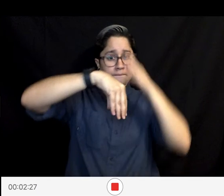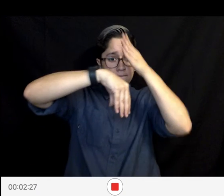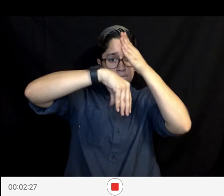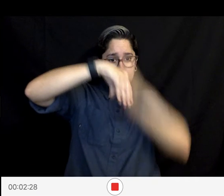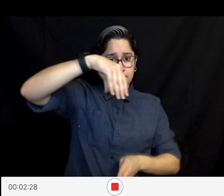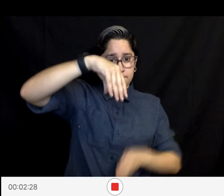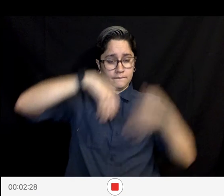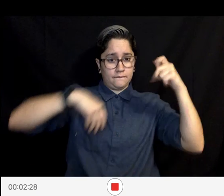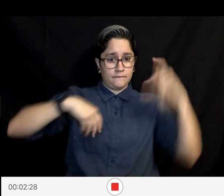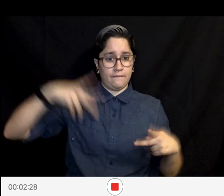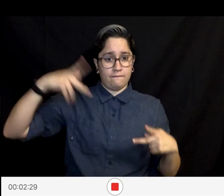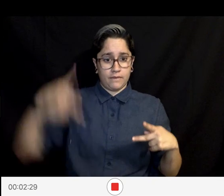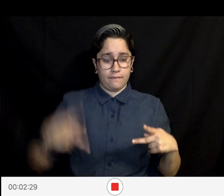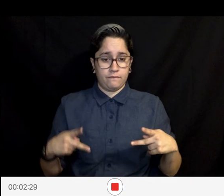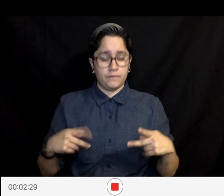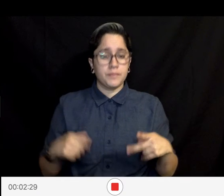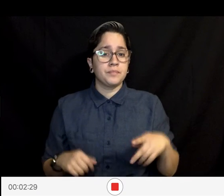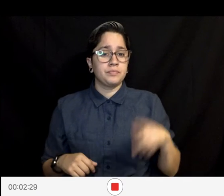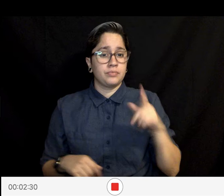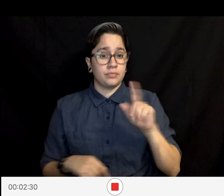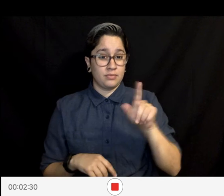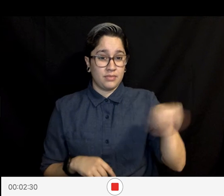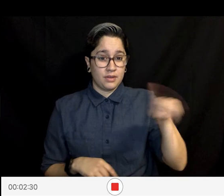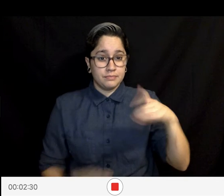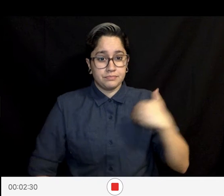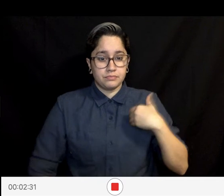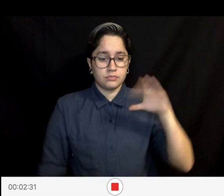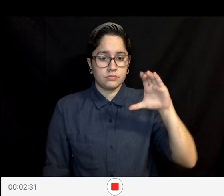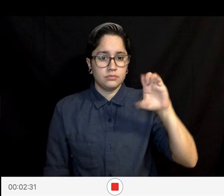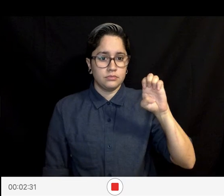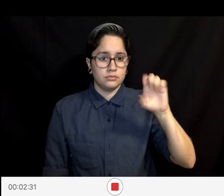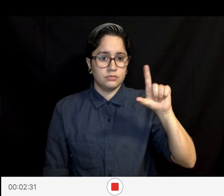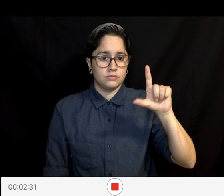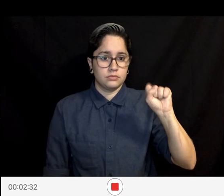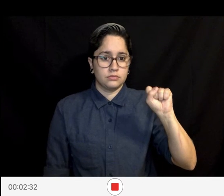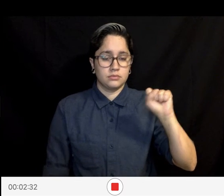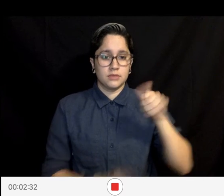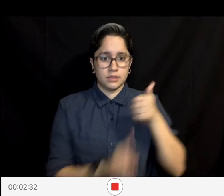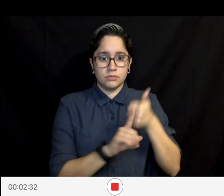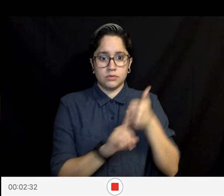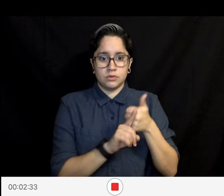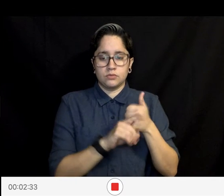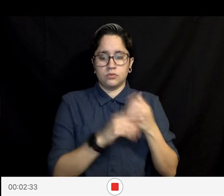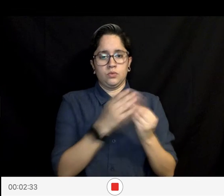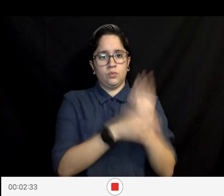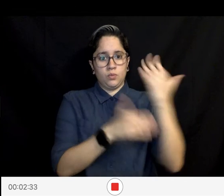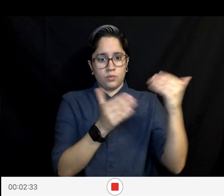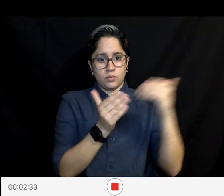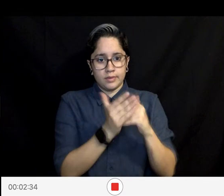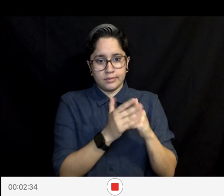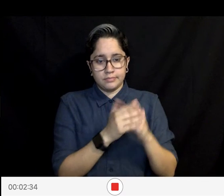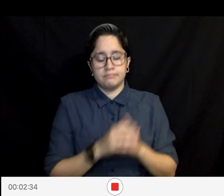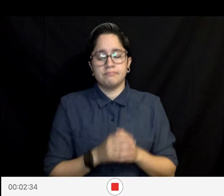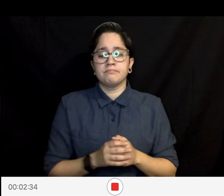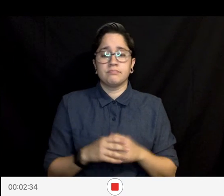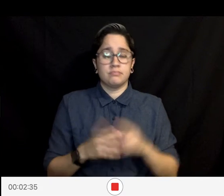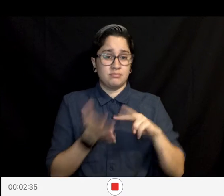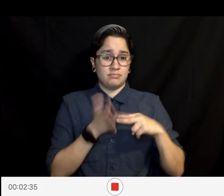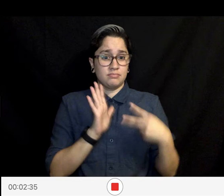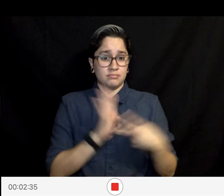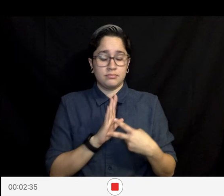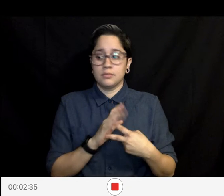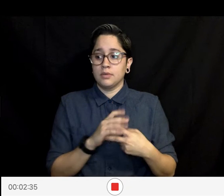basically means that they are able to clone themselves from the two halves, creating 2 new jellies.